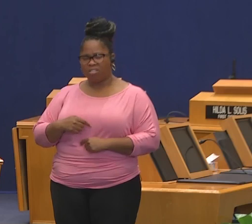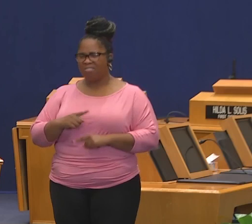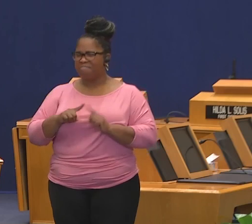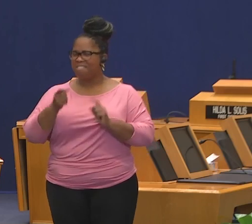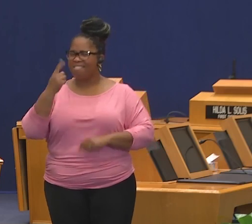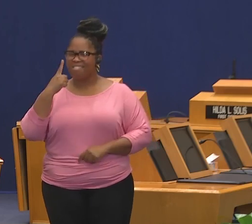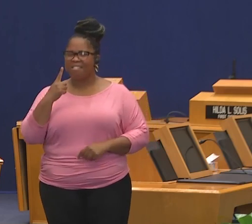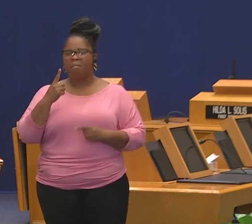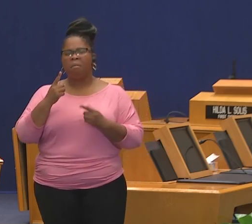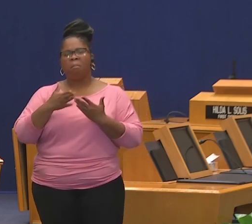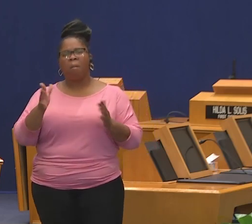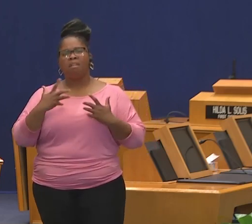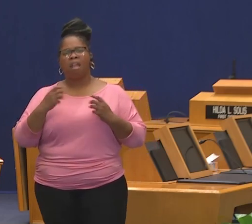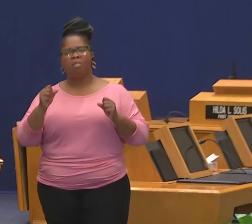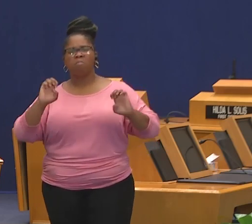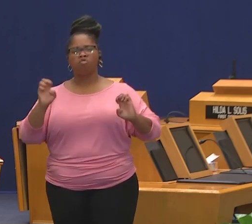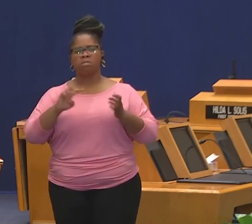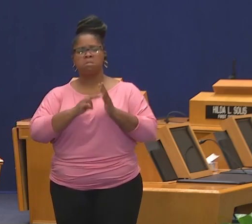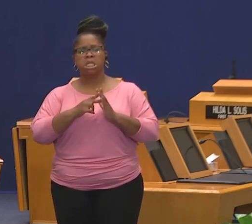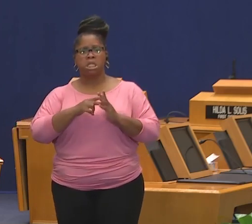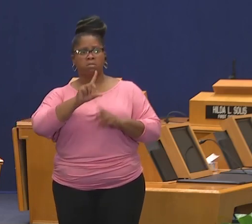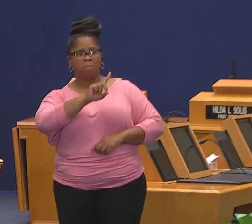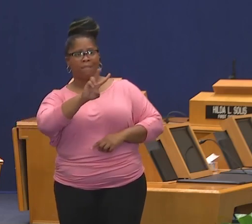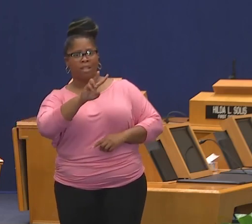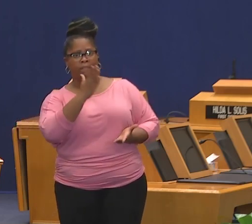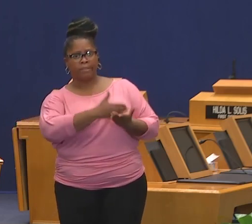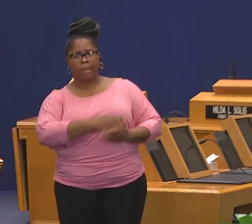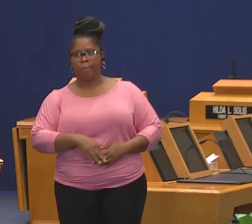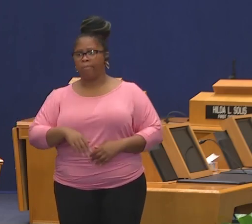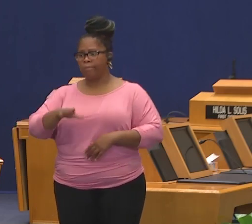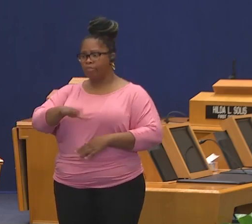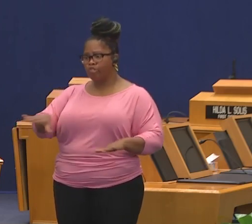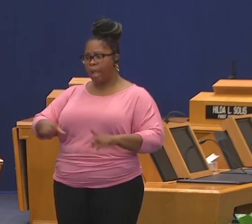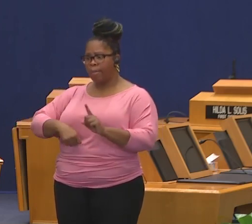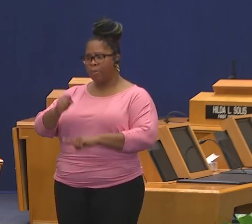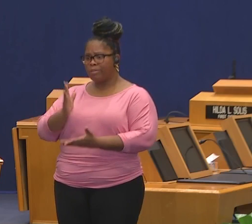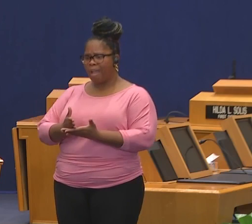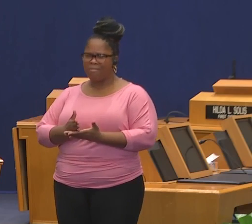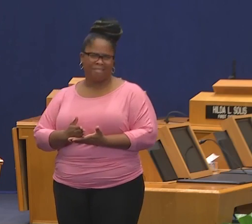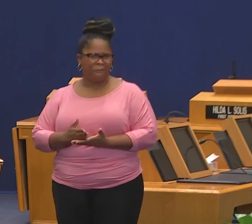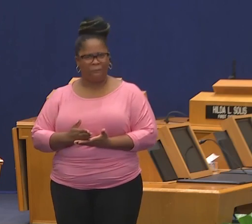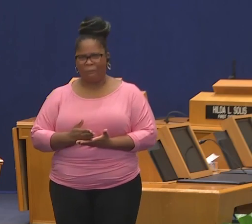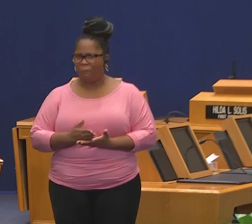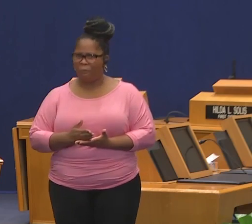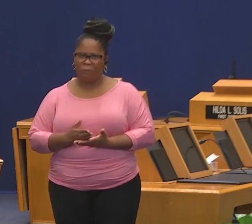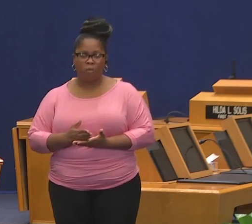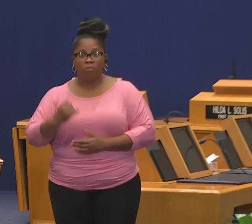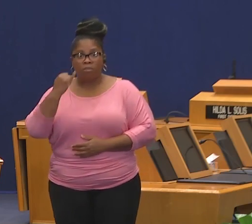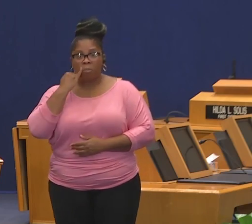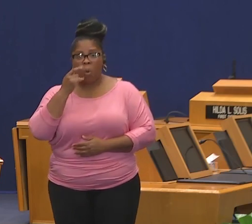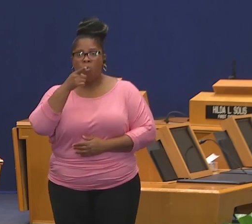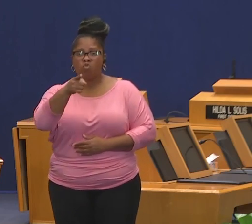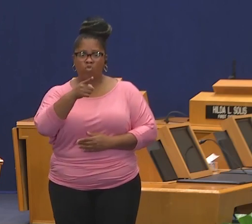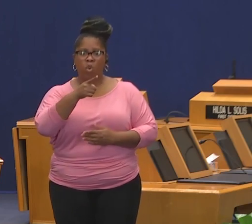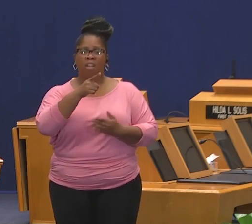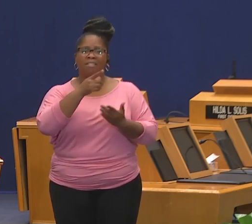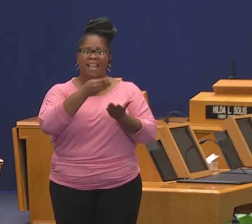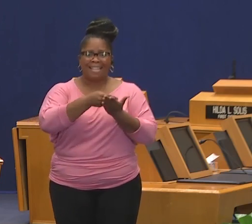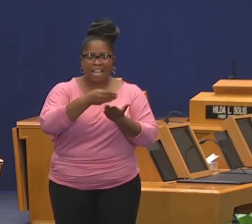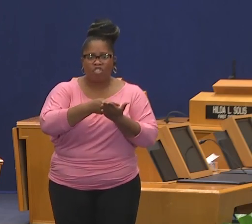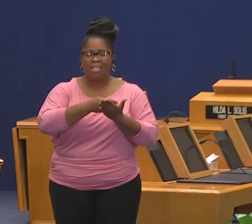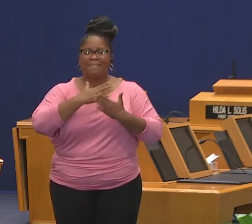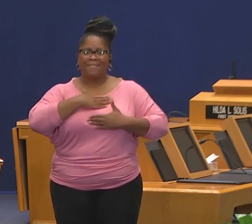public health emergency. I want to remind you, if you are being physically abused, emotionally, or financially